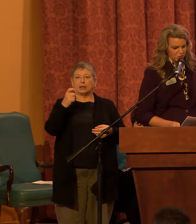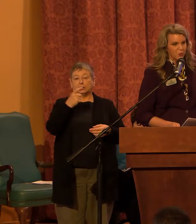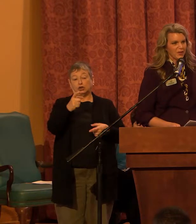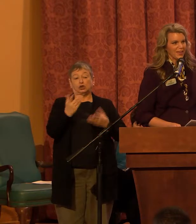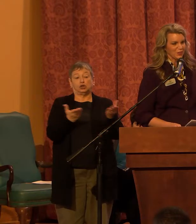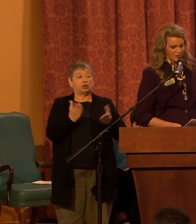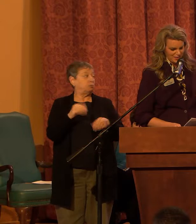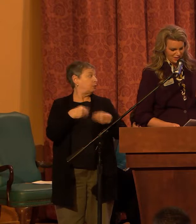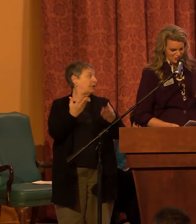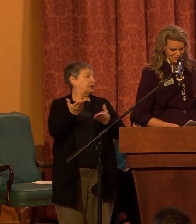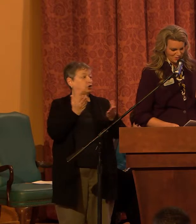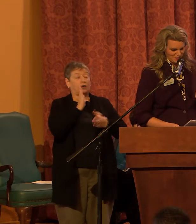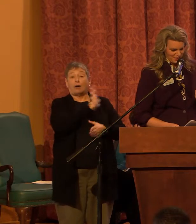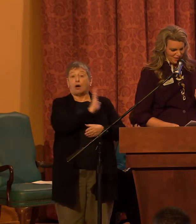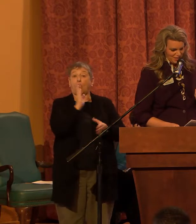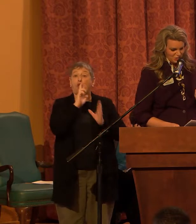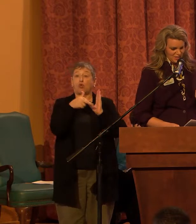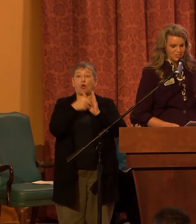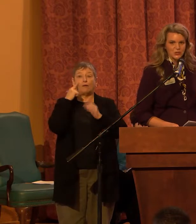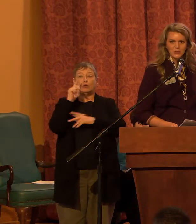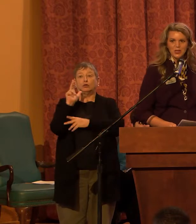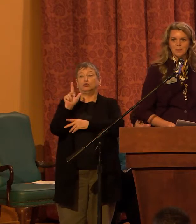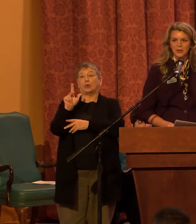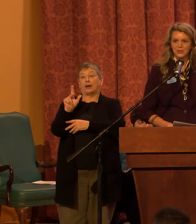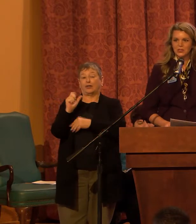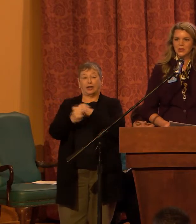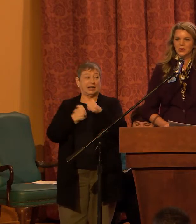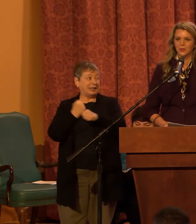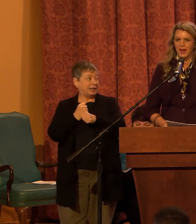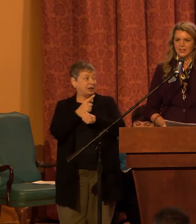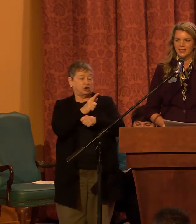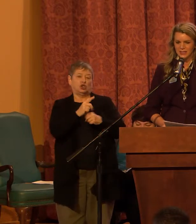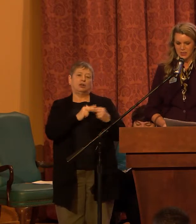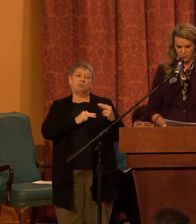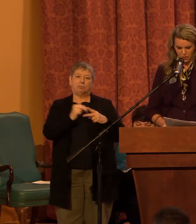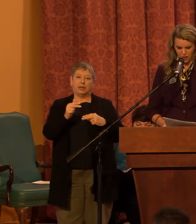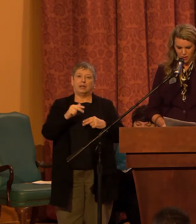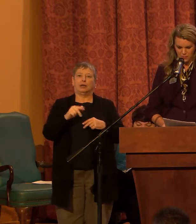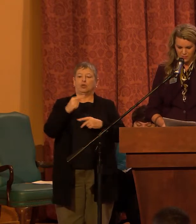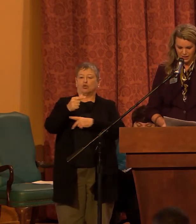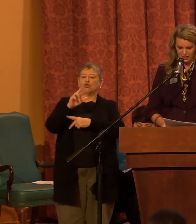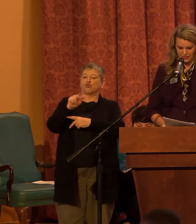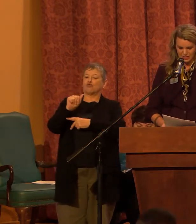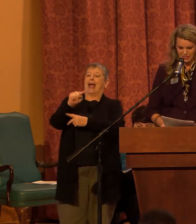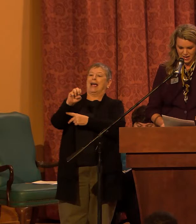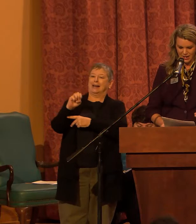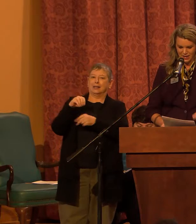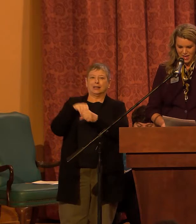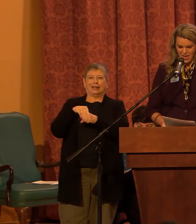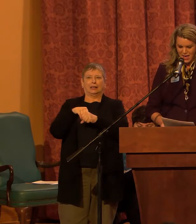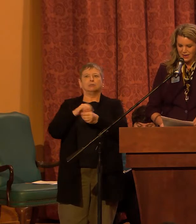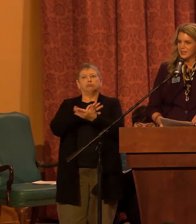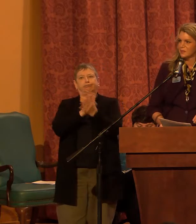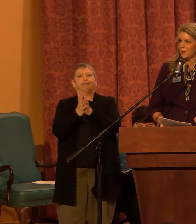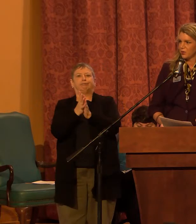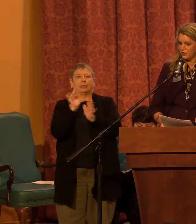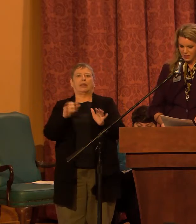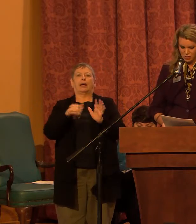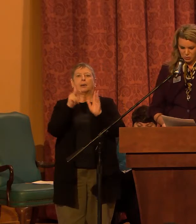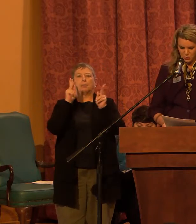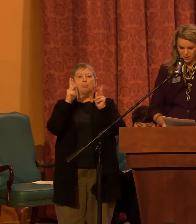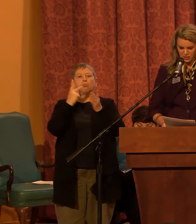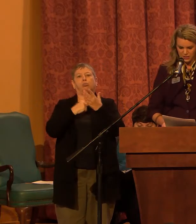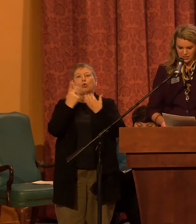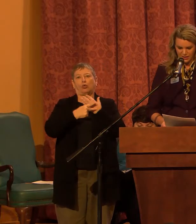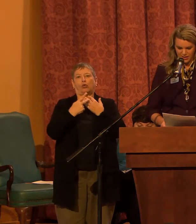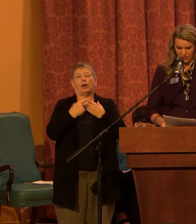role for 23 years. She has truly built GREAT into the program that it is today. And it is my